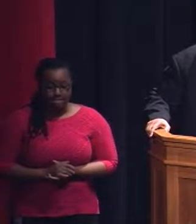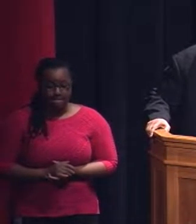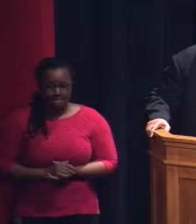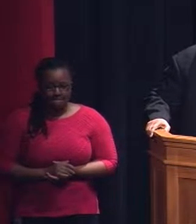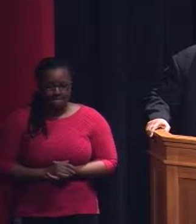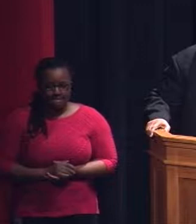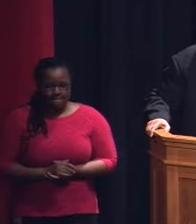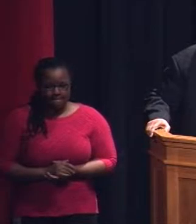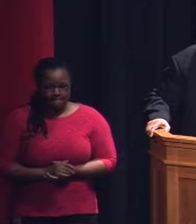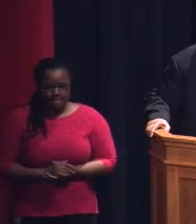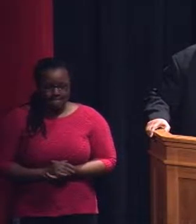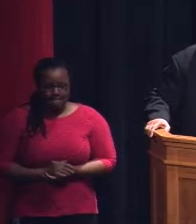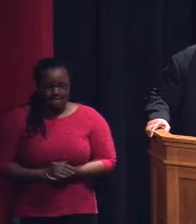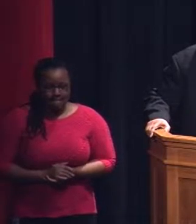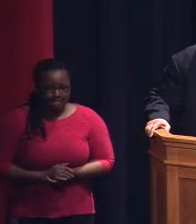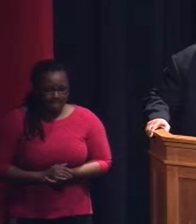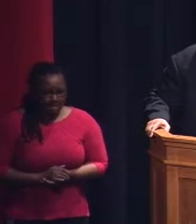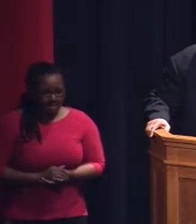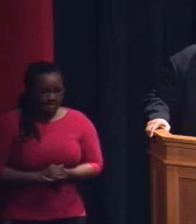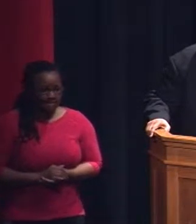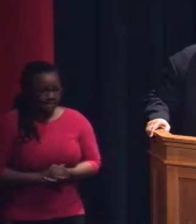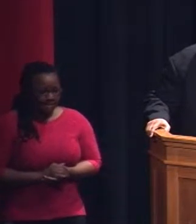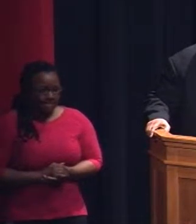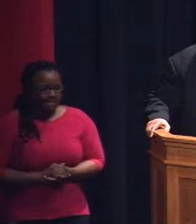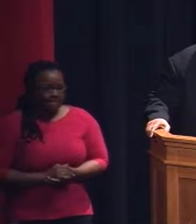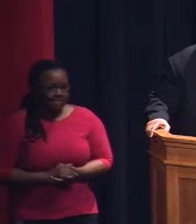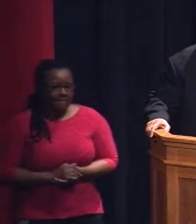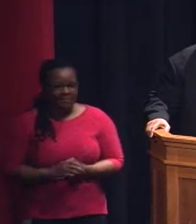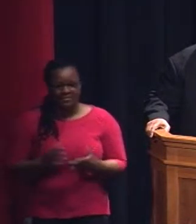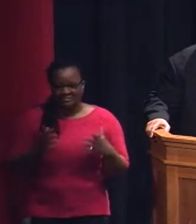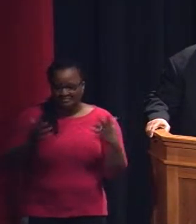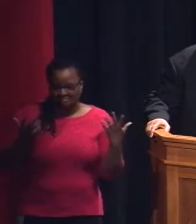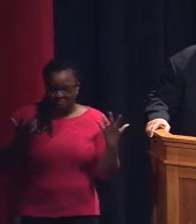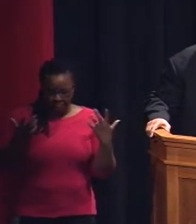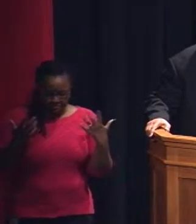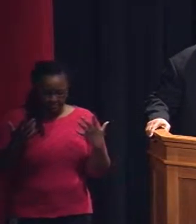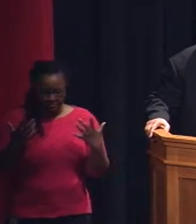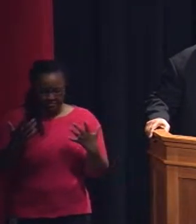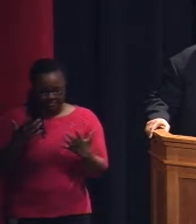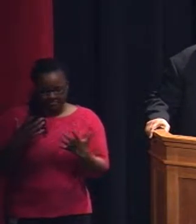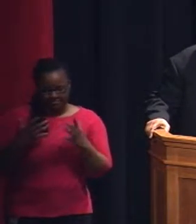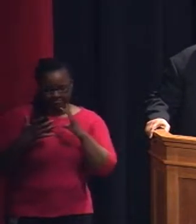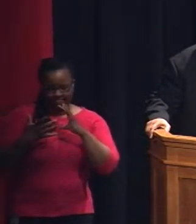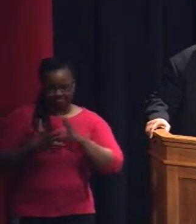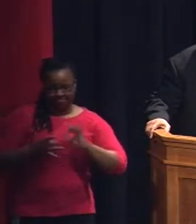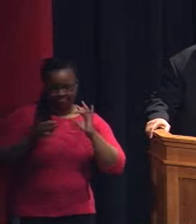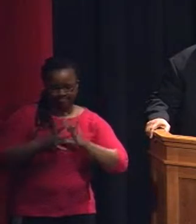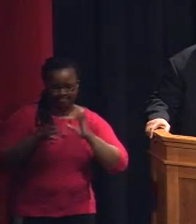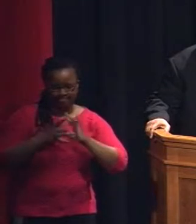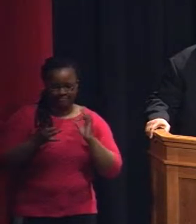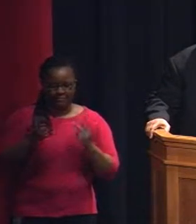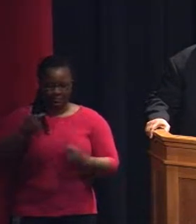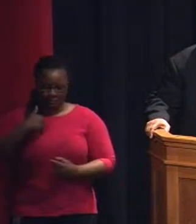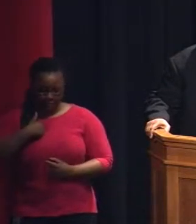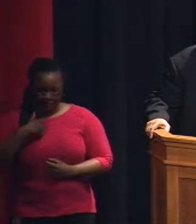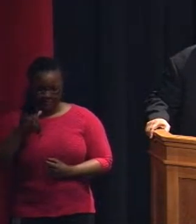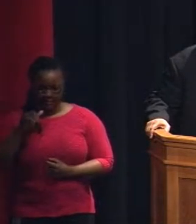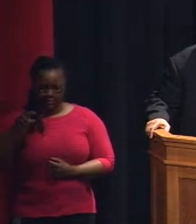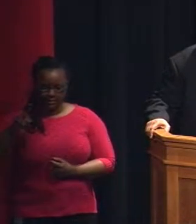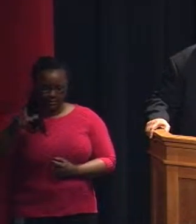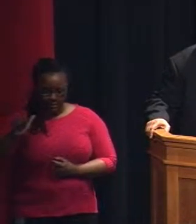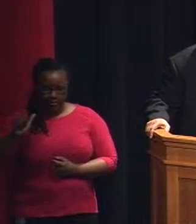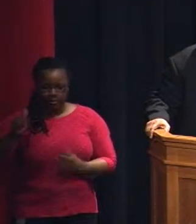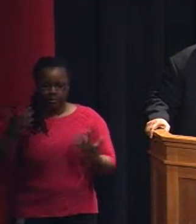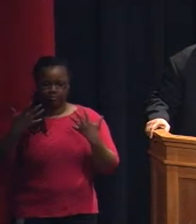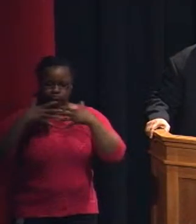the term that Linda and I integrated EC Glass High School and the